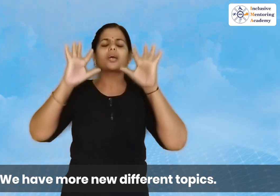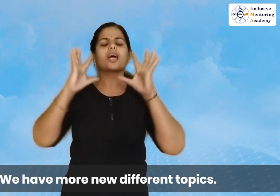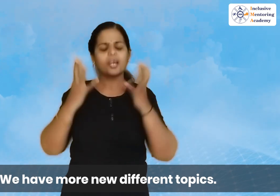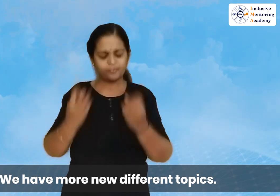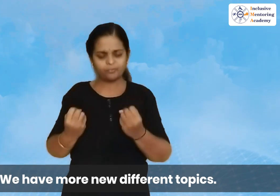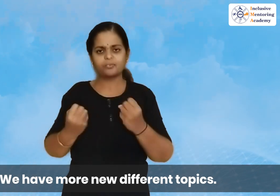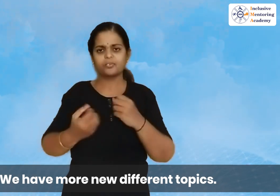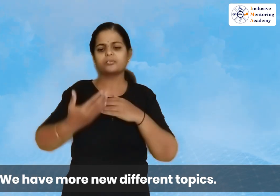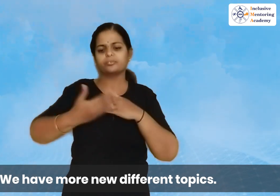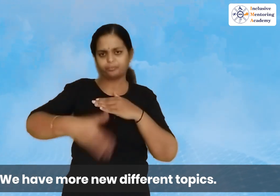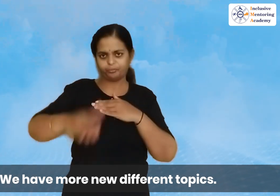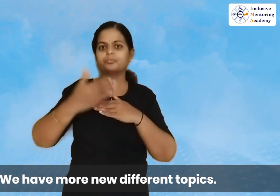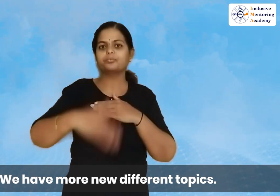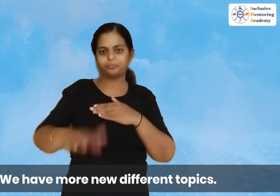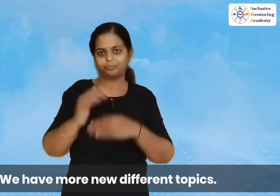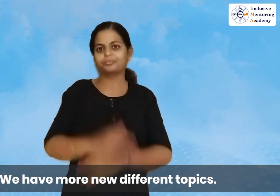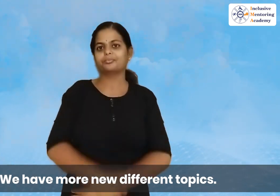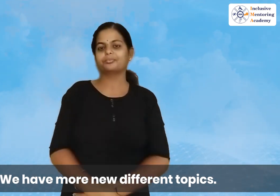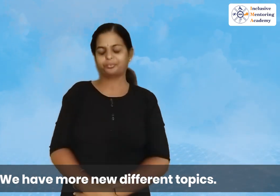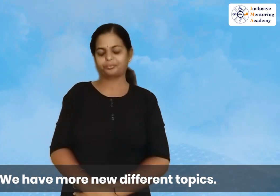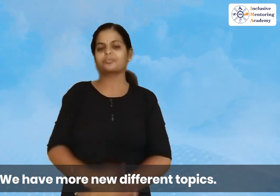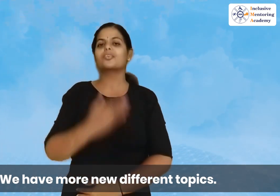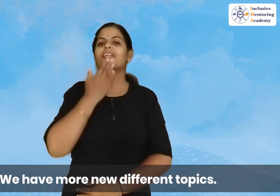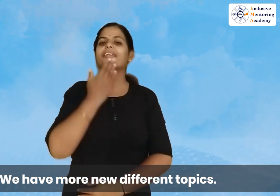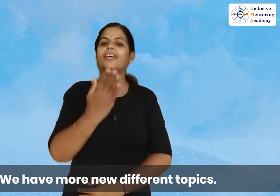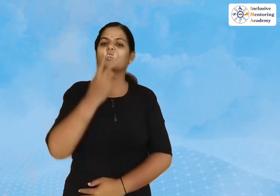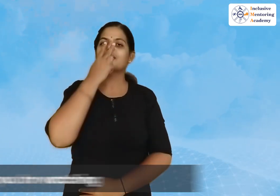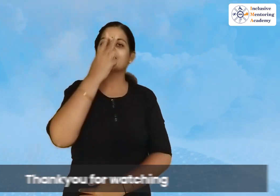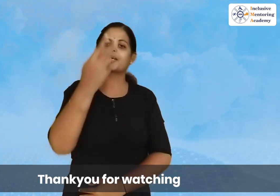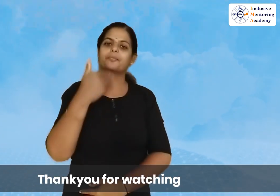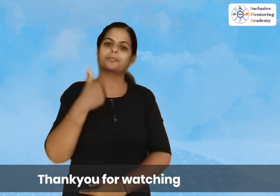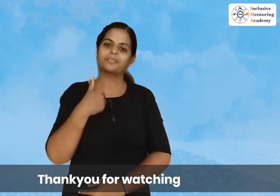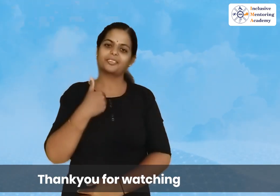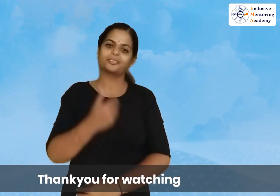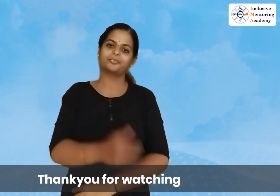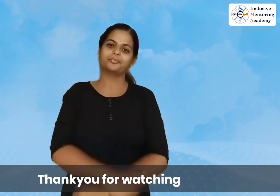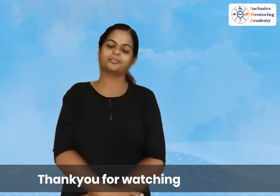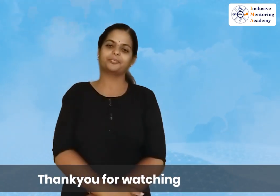Thank you for watching.